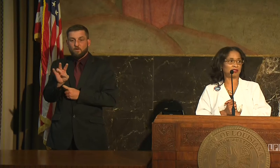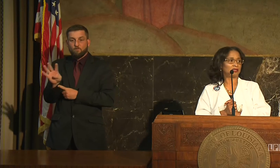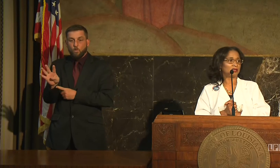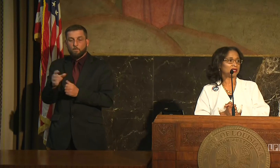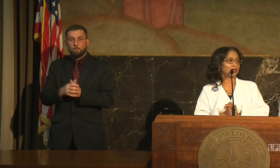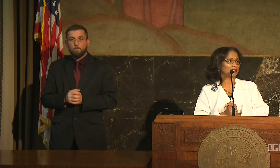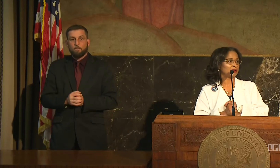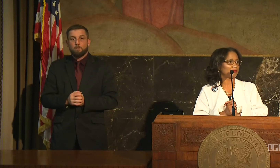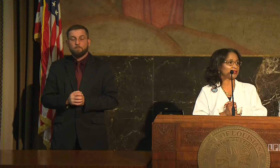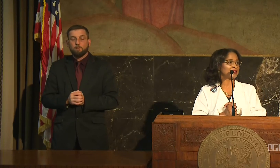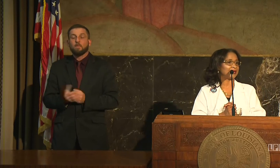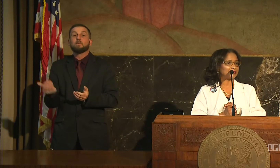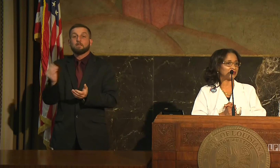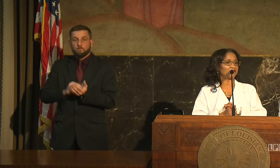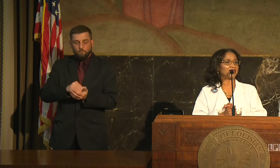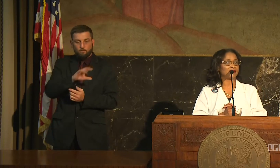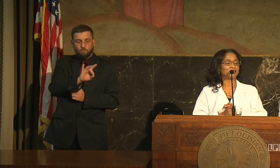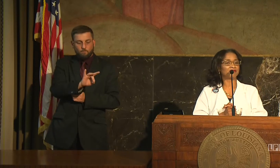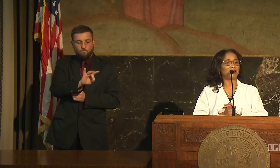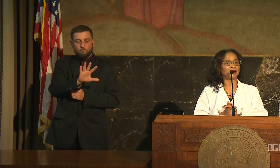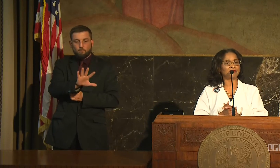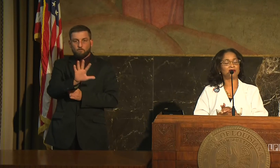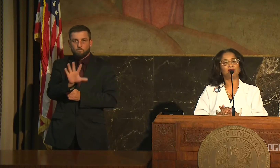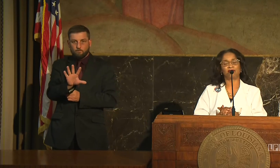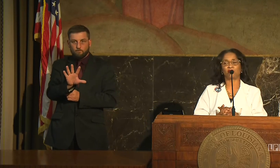855-453-0774. Again, that number is